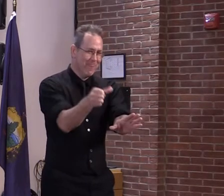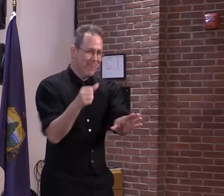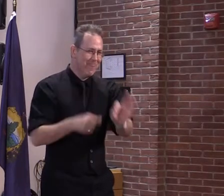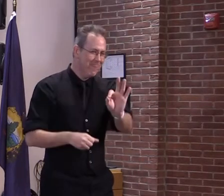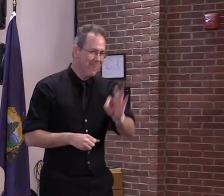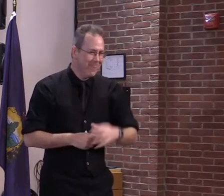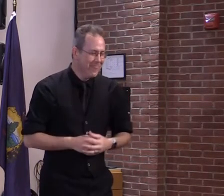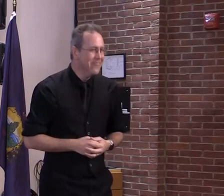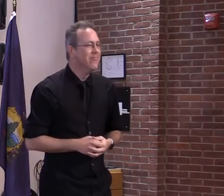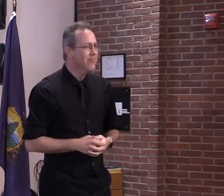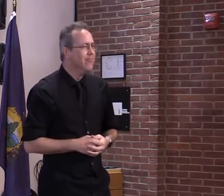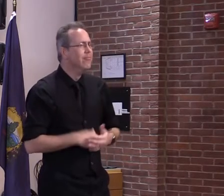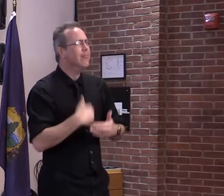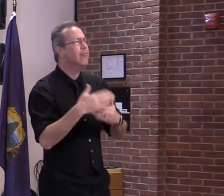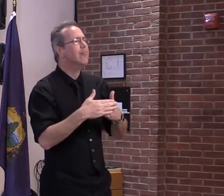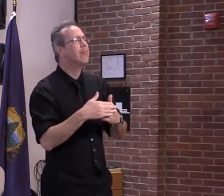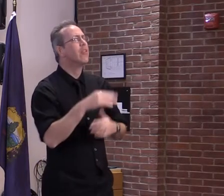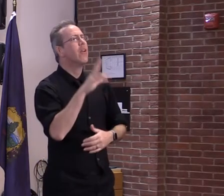Business Magazine.